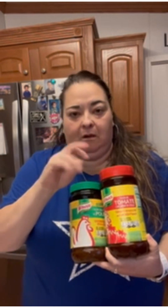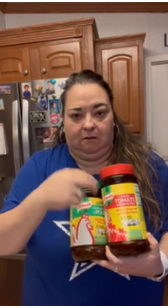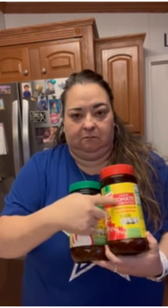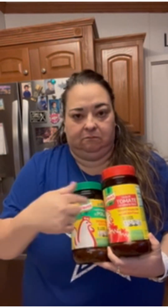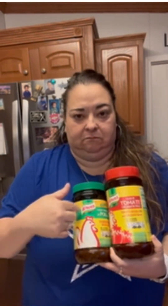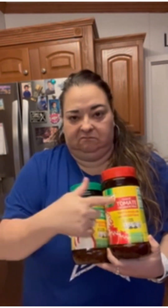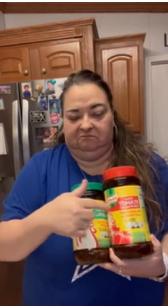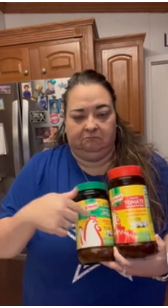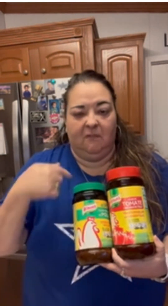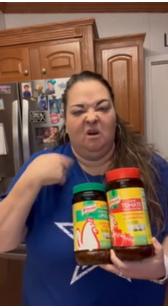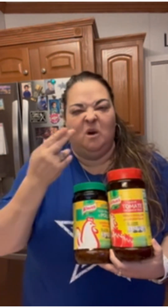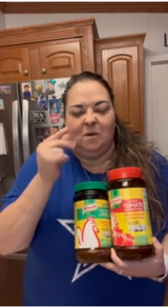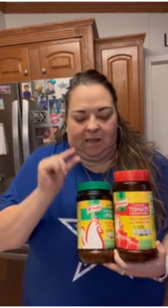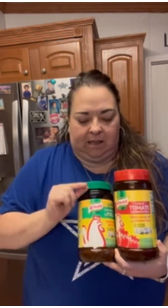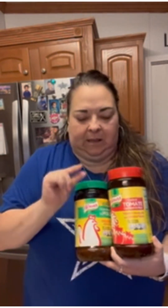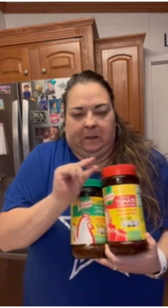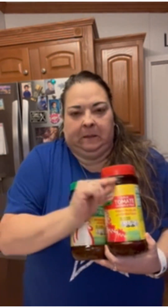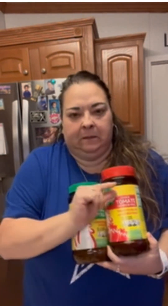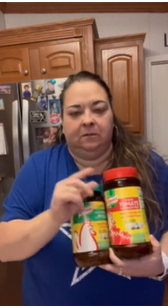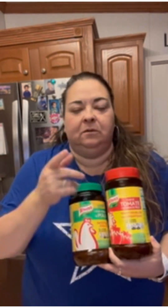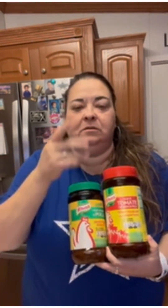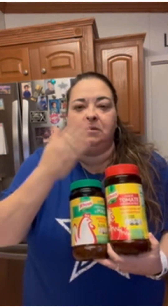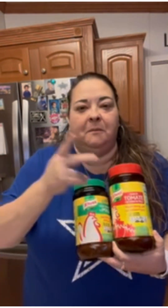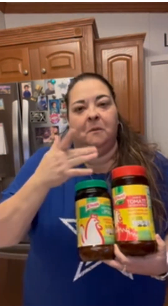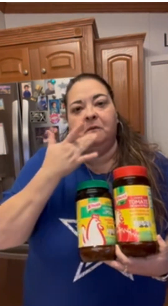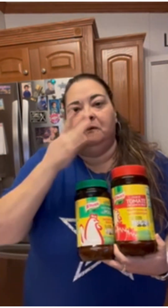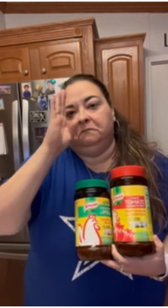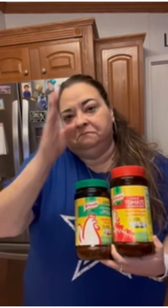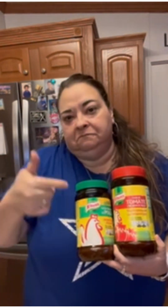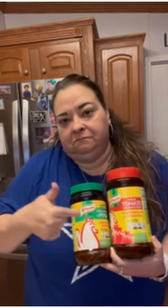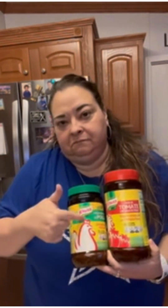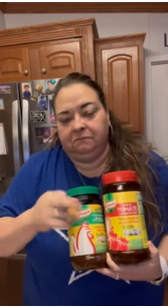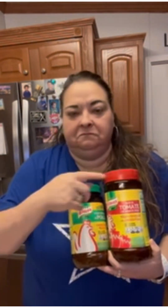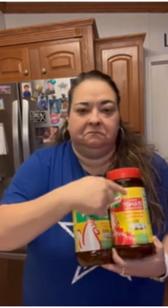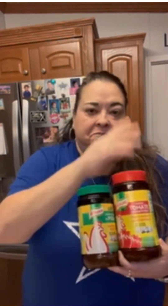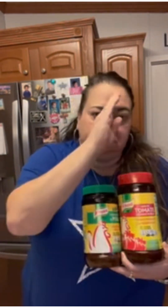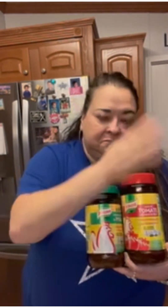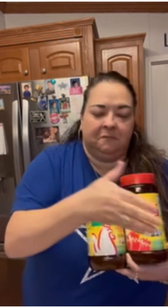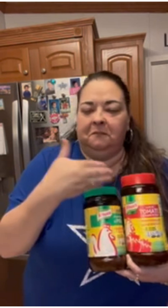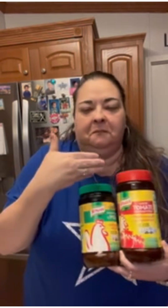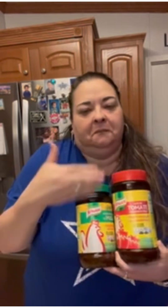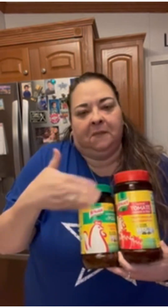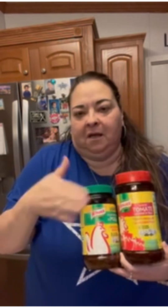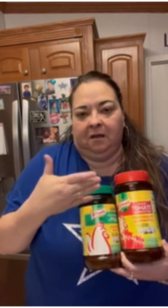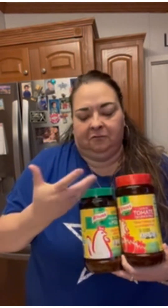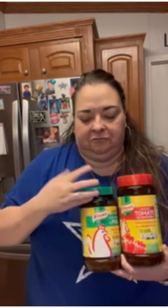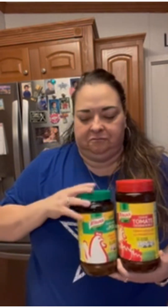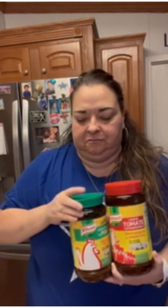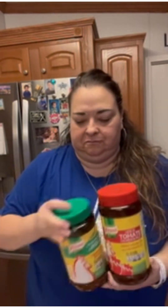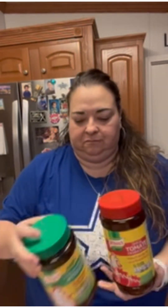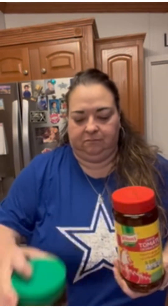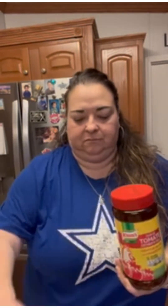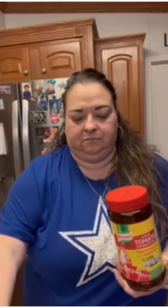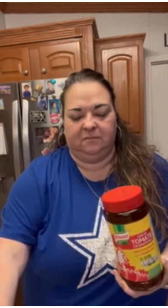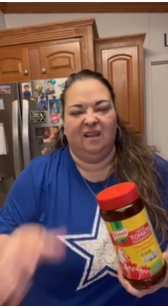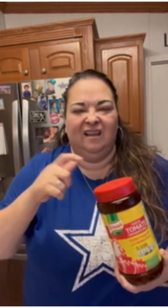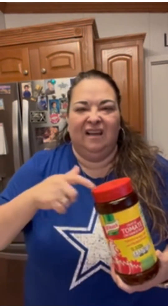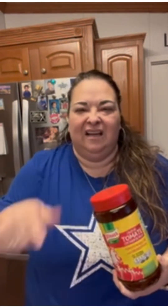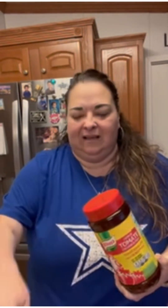tomato bouillon. I use a little bit of each. Some people prefer just chicken. Some people prefer just tomato. But I